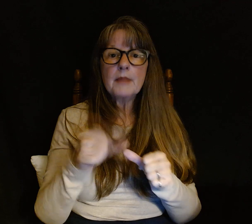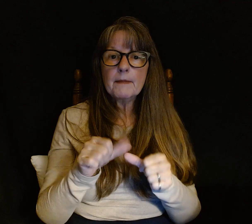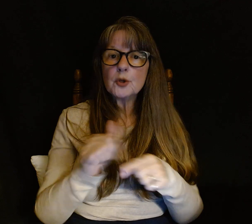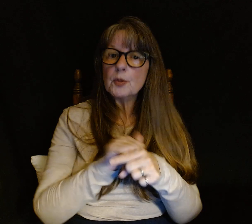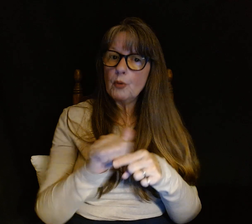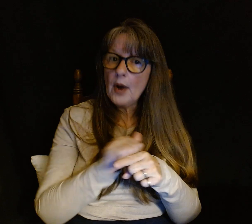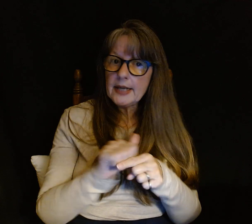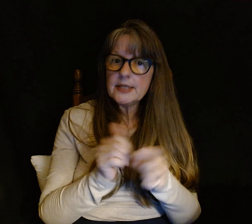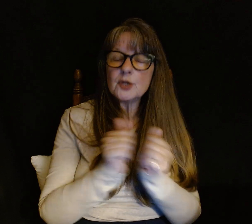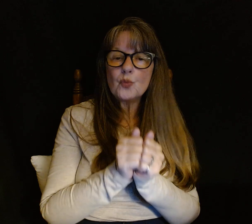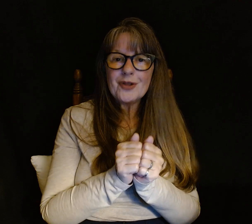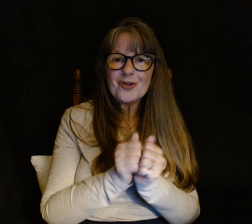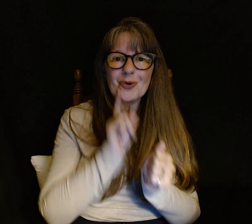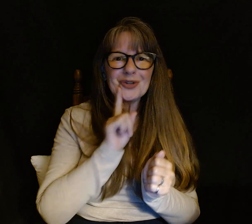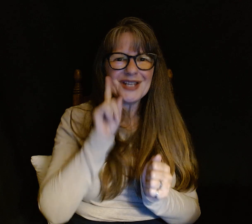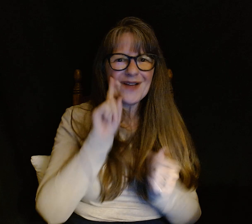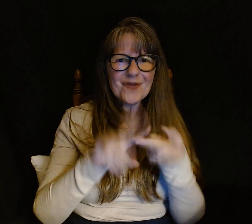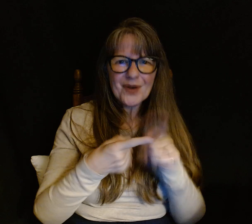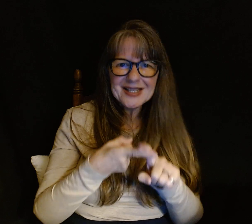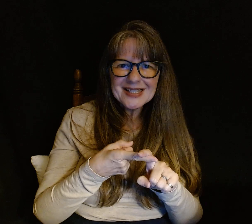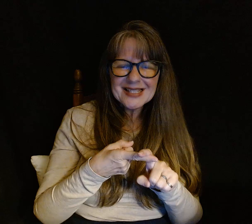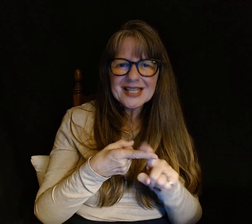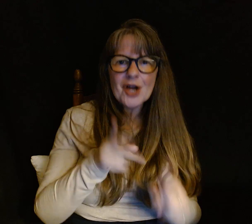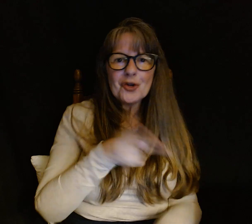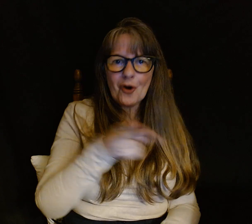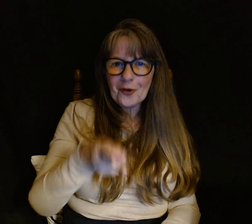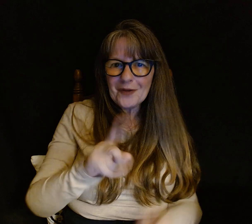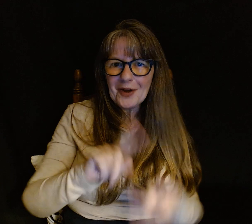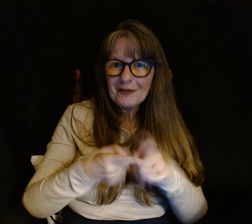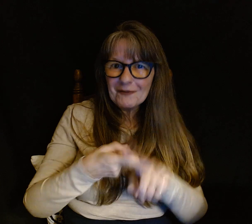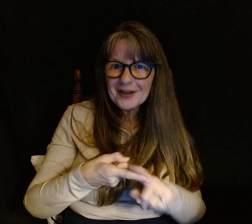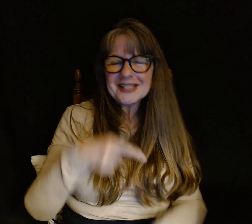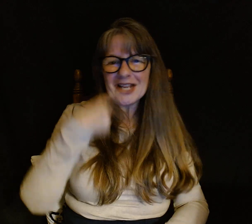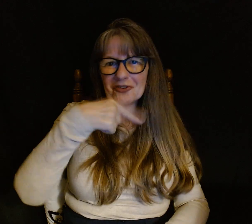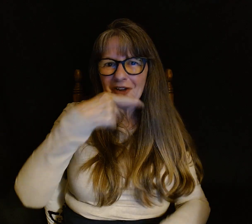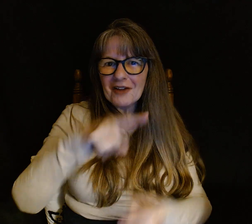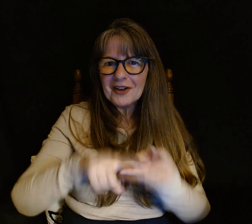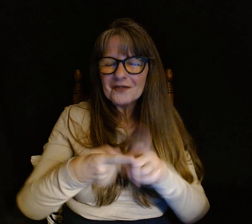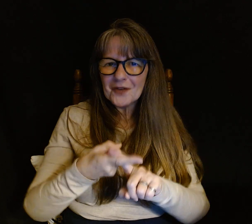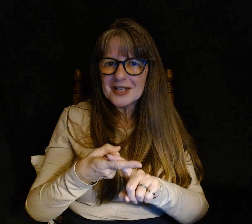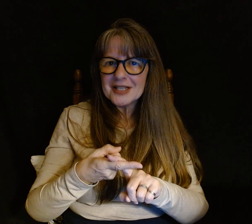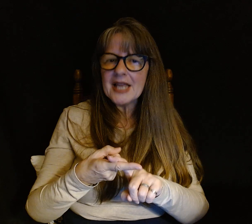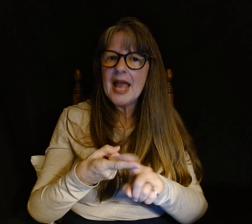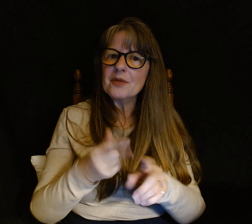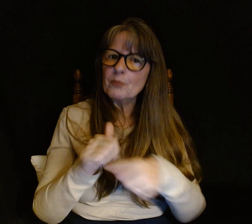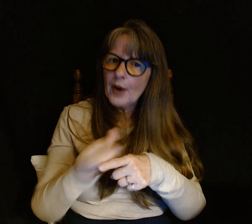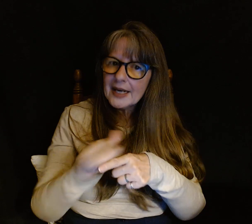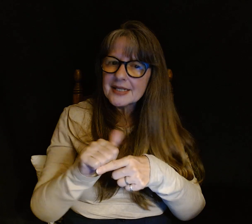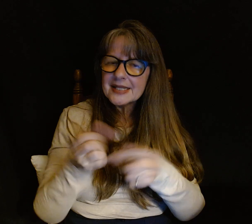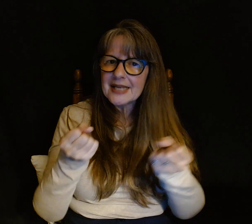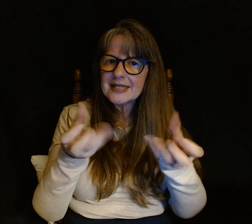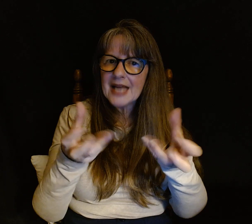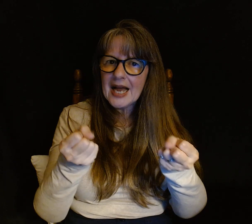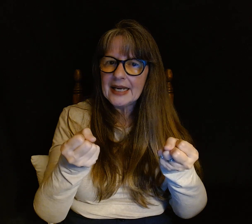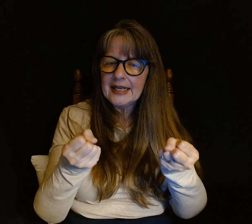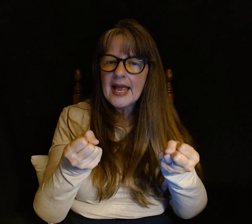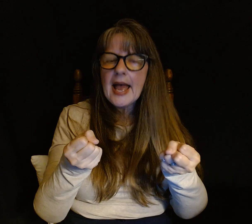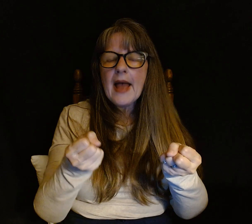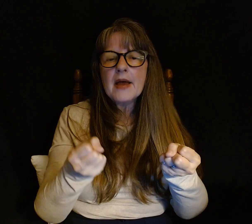to practice with your deaf friends, your hard of hearing friends, and your hearing friends, and practice that sign and